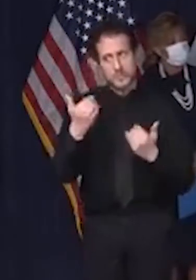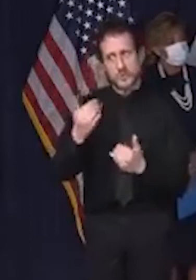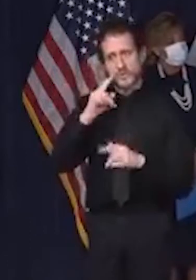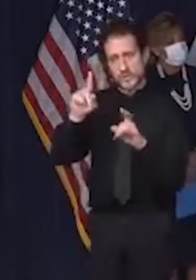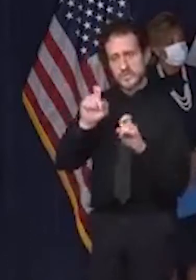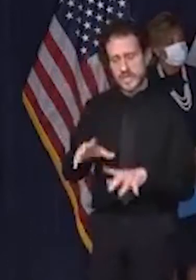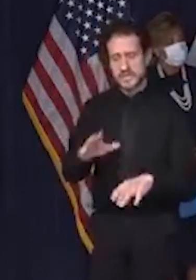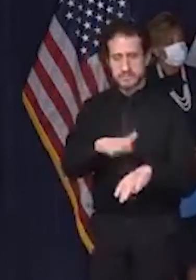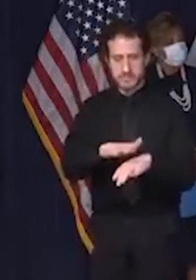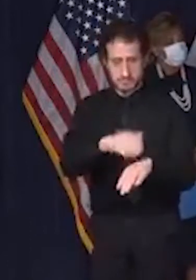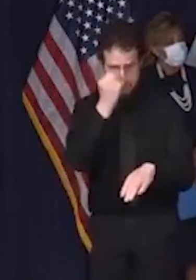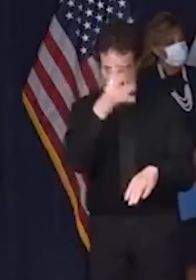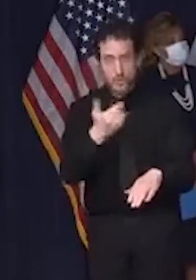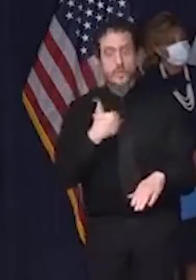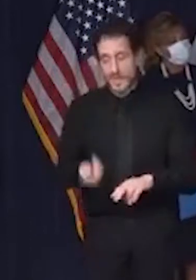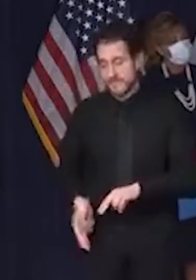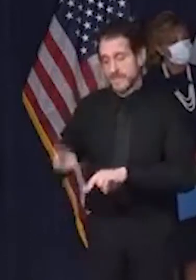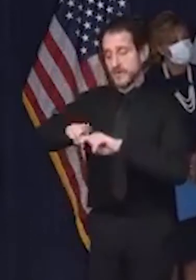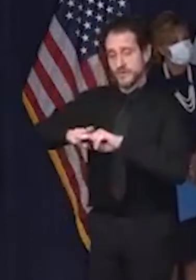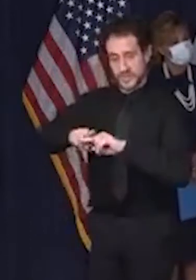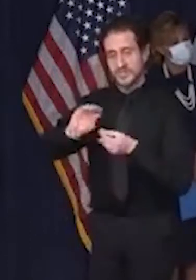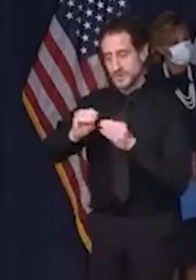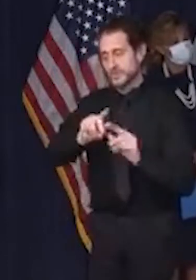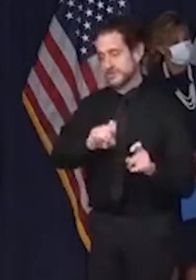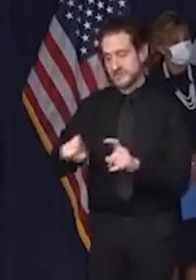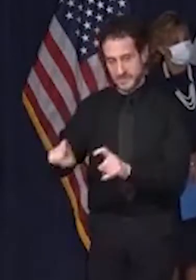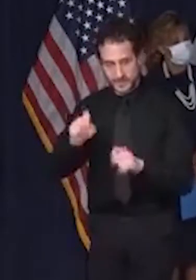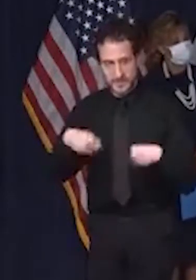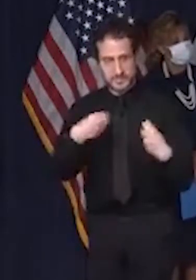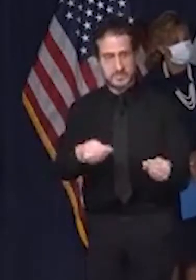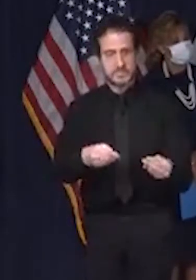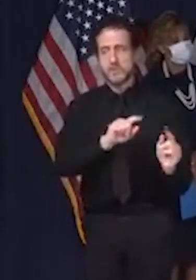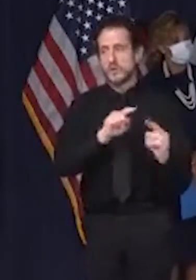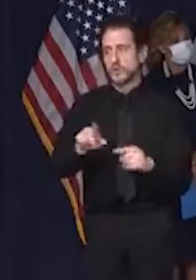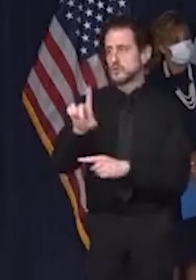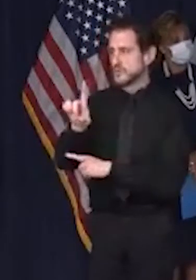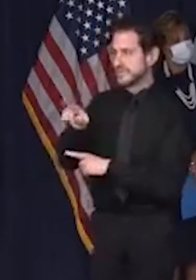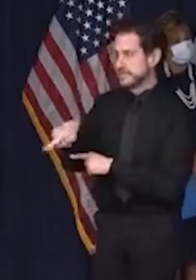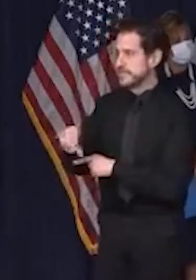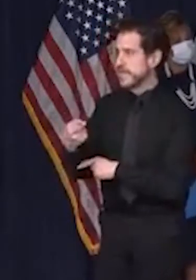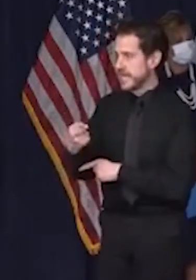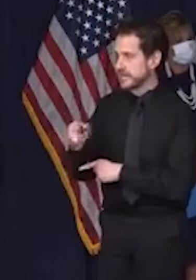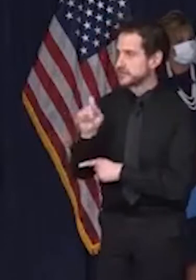alert that we do have increased testing capacity. Go to